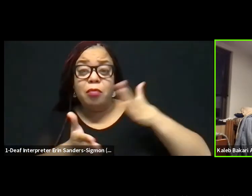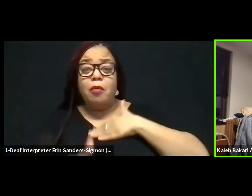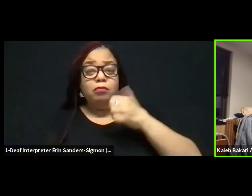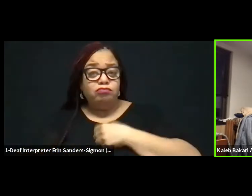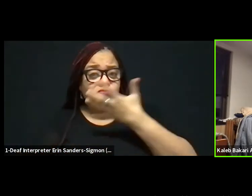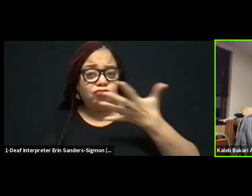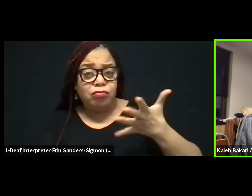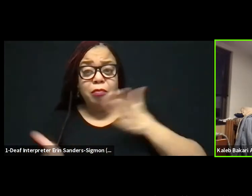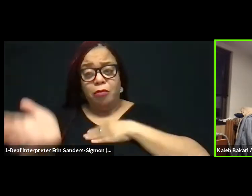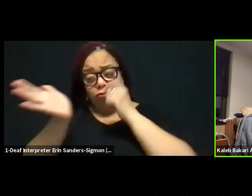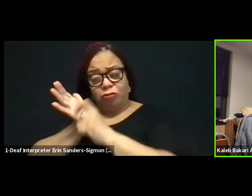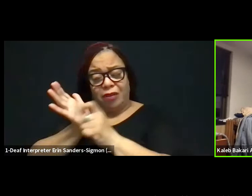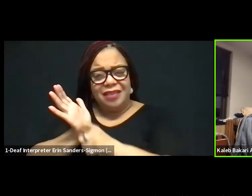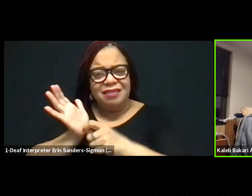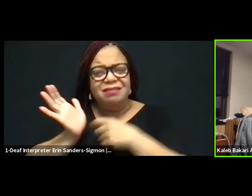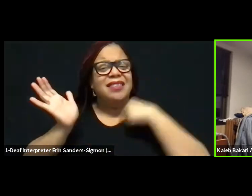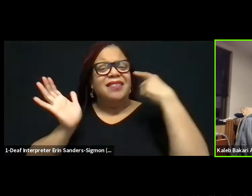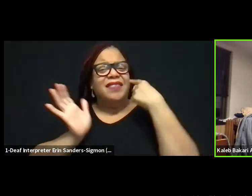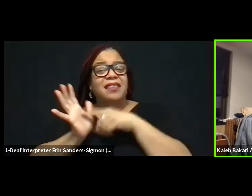It's a